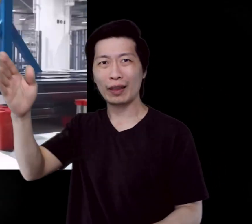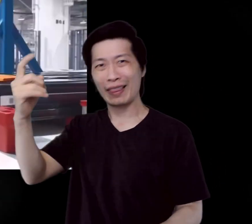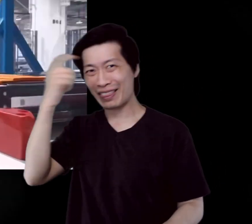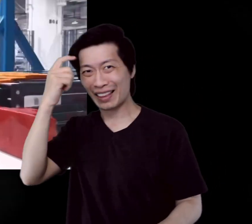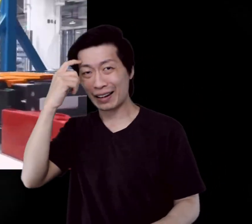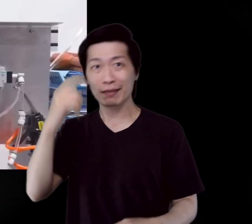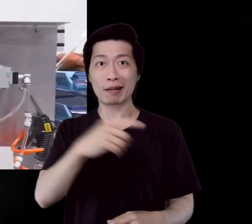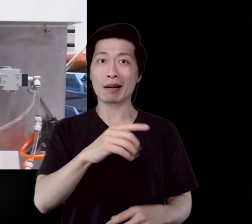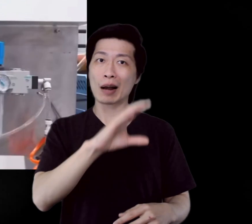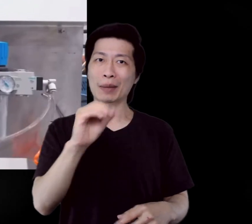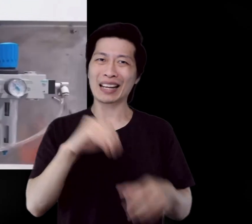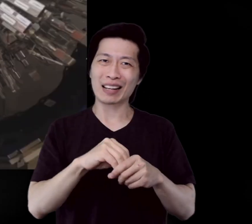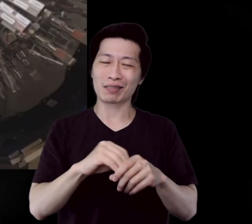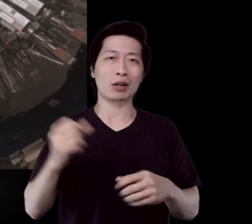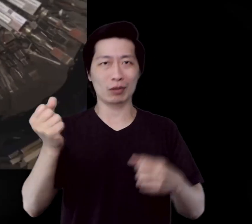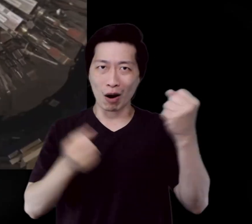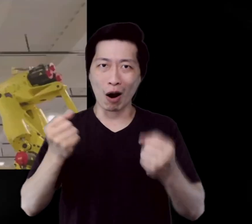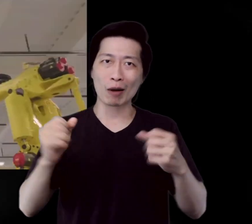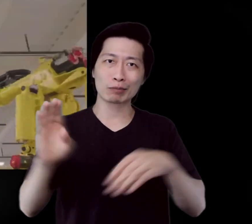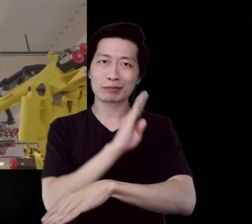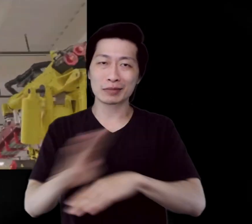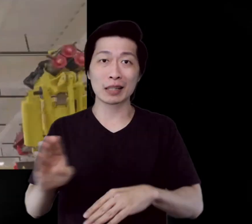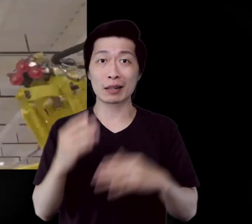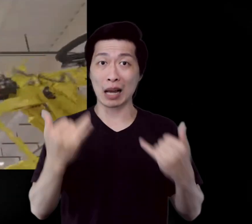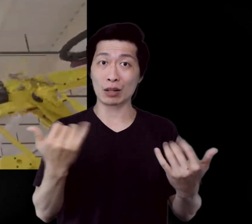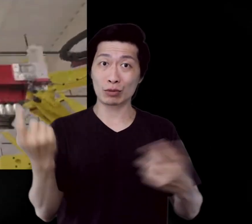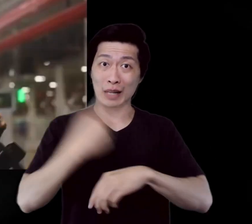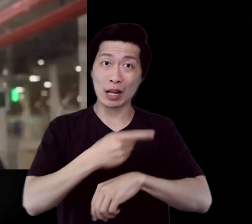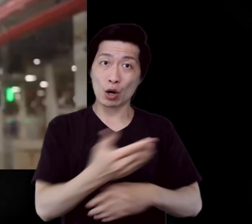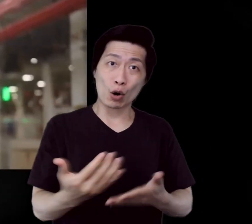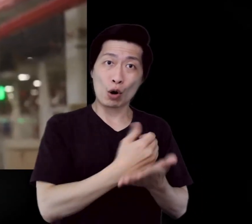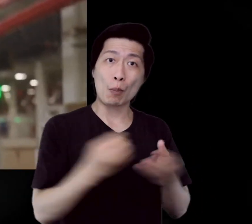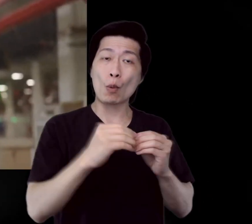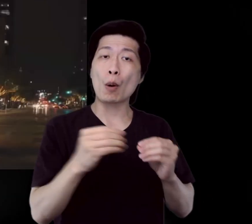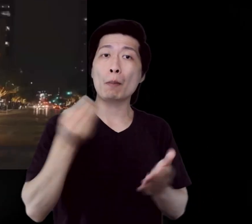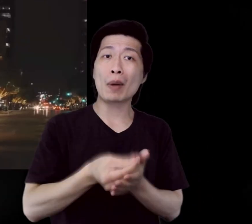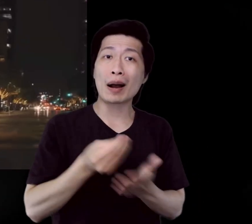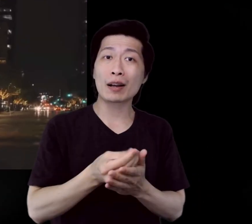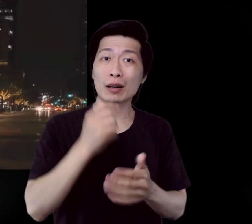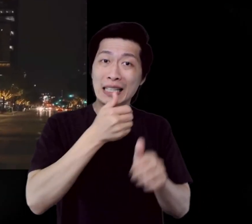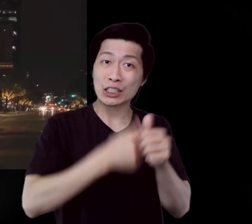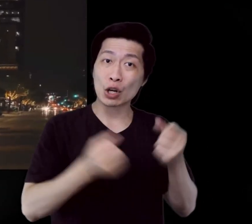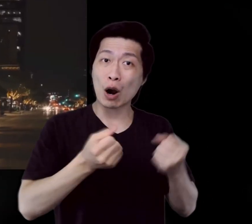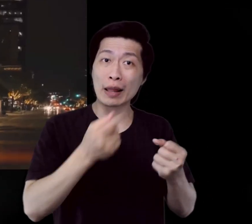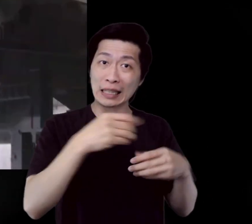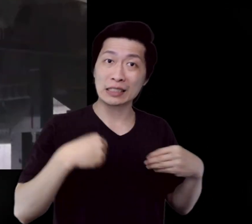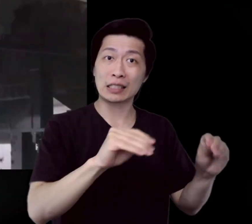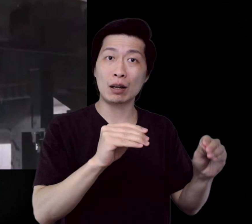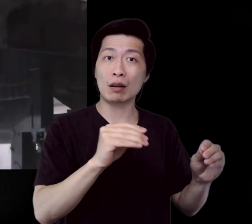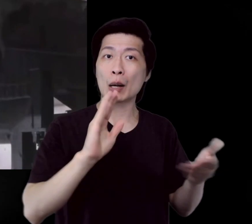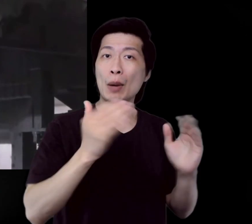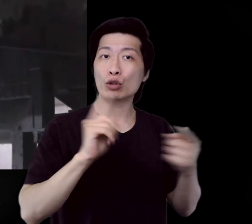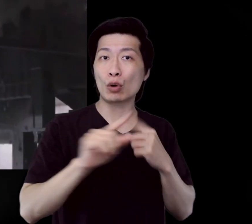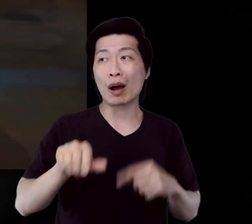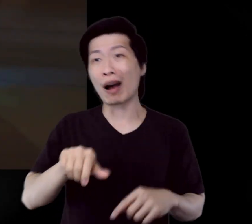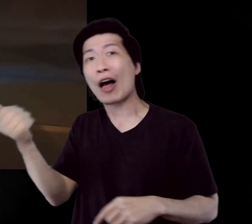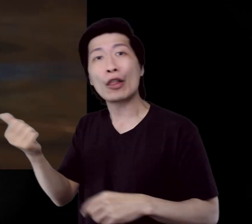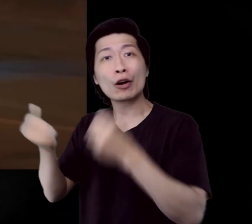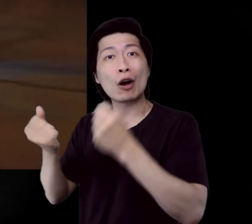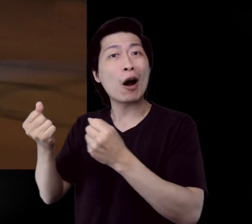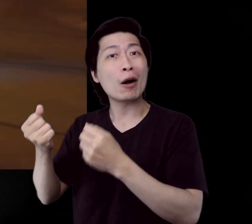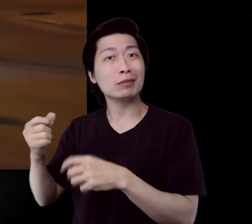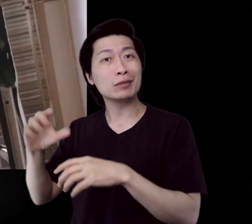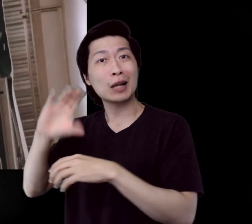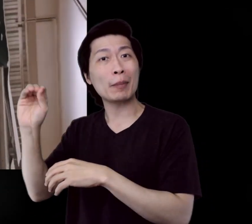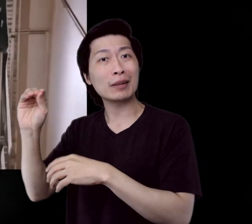Tesla one of the most successful and forward-thinking companies in the automotive industry, and is today earning more money per